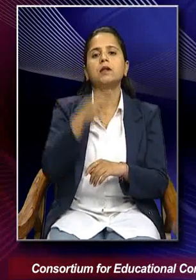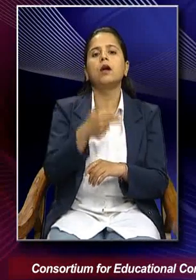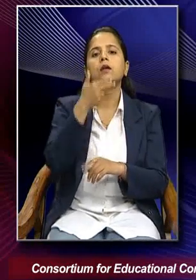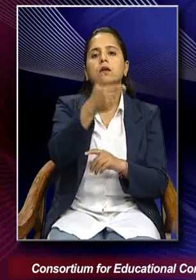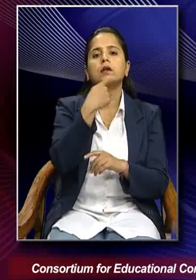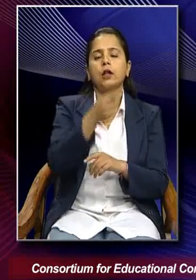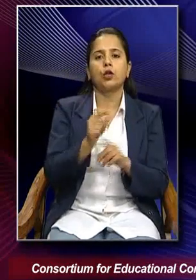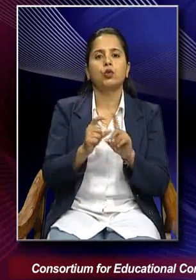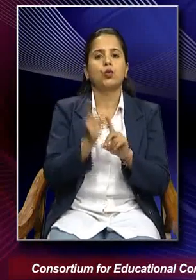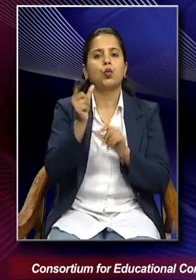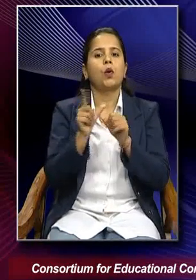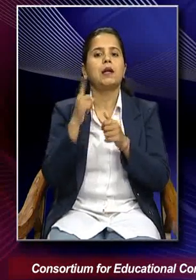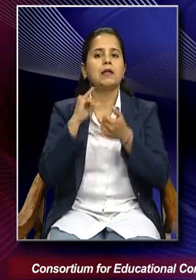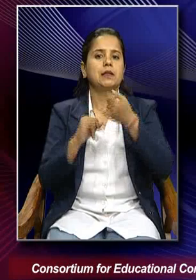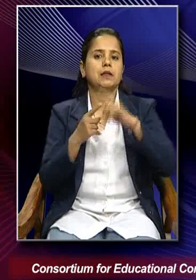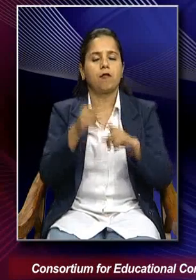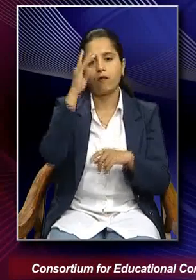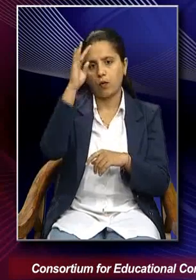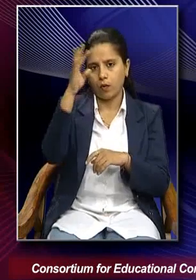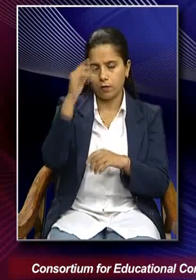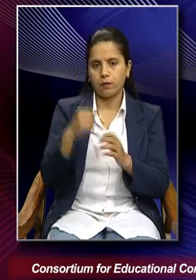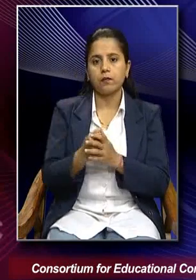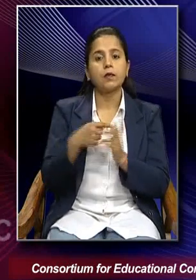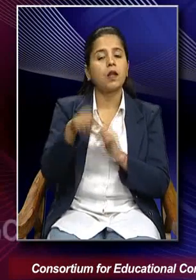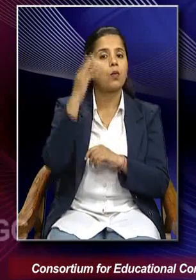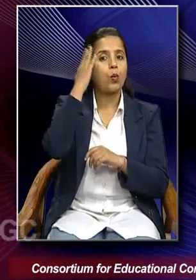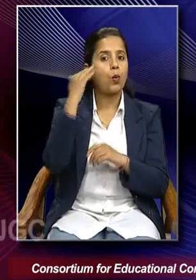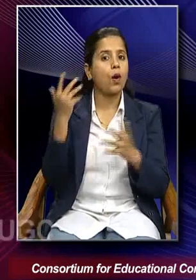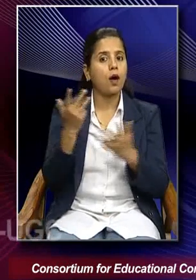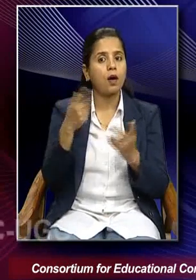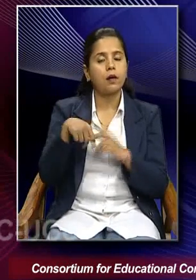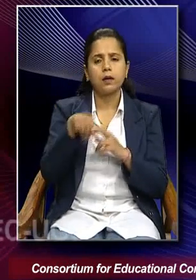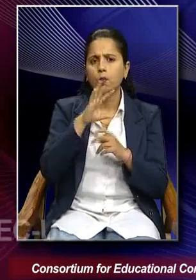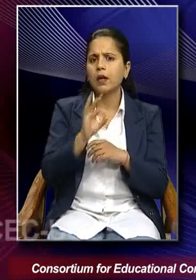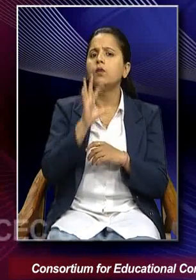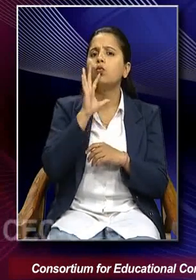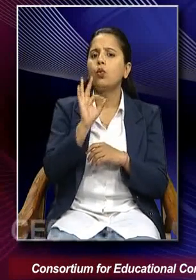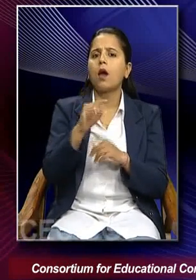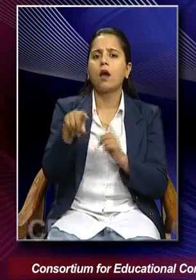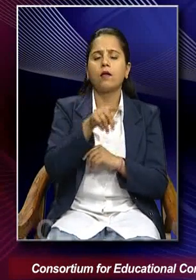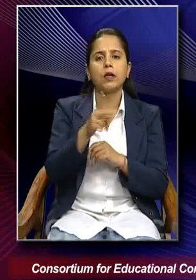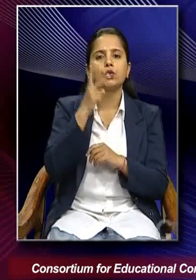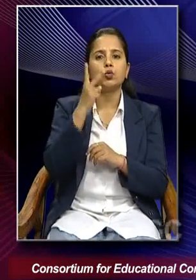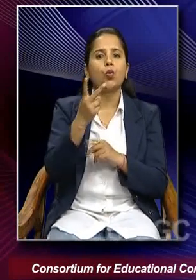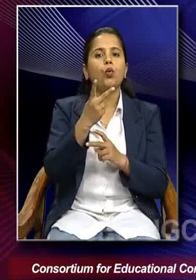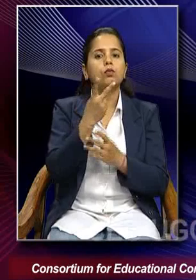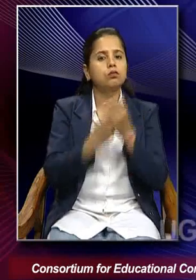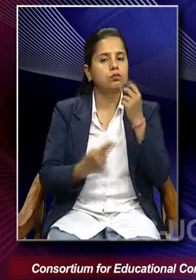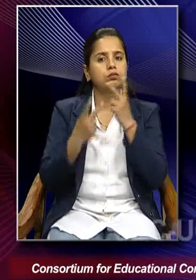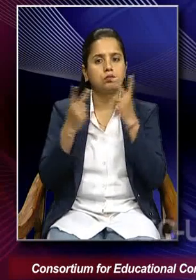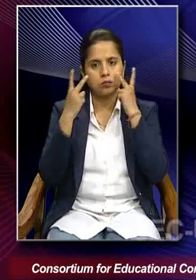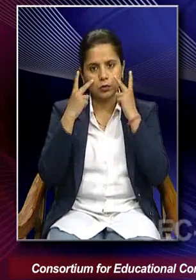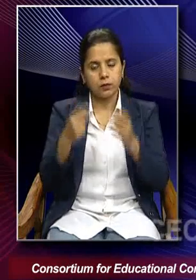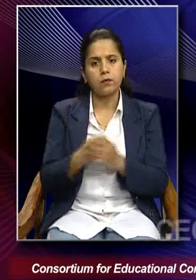as dualist philosophers, because they are considering reality to be twofold.